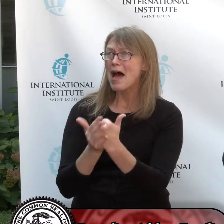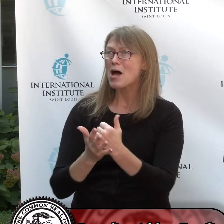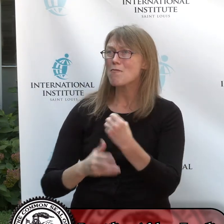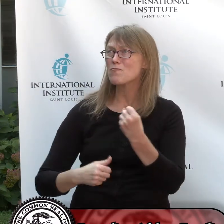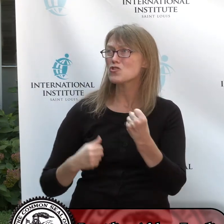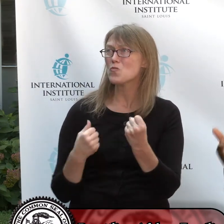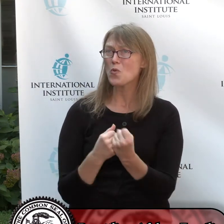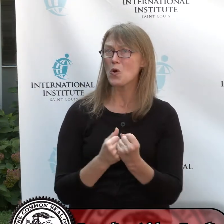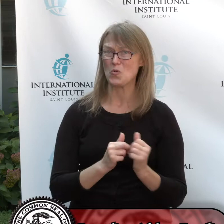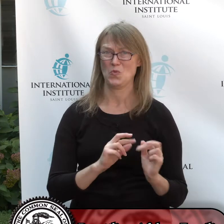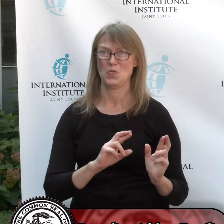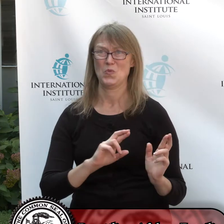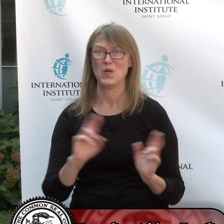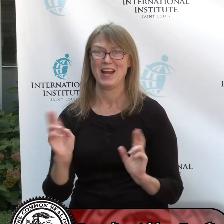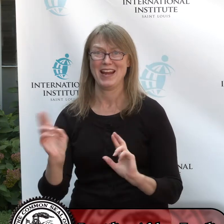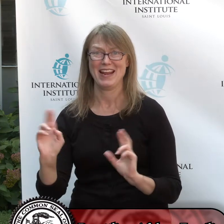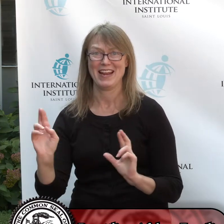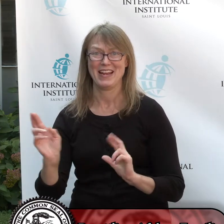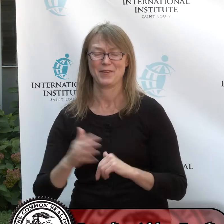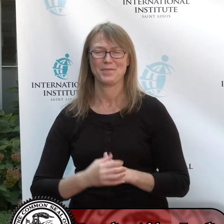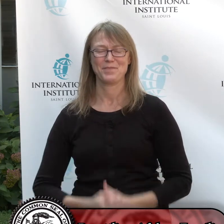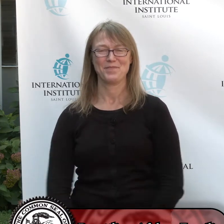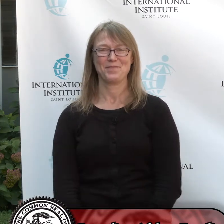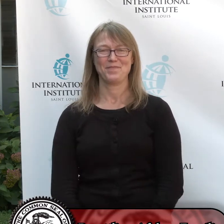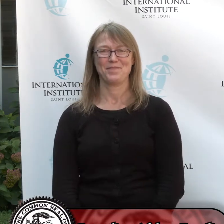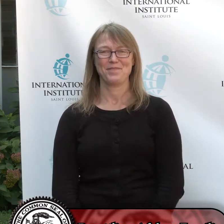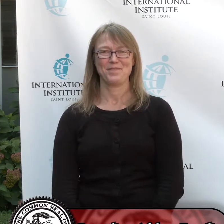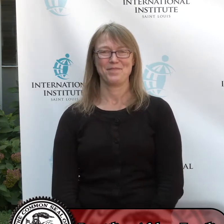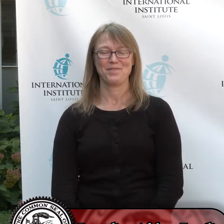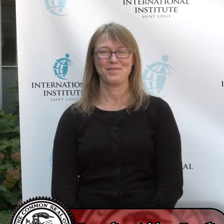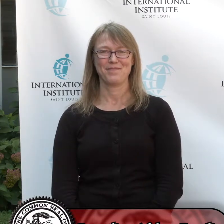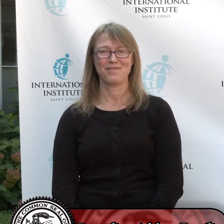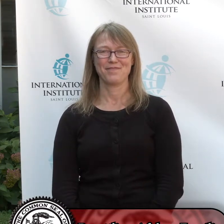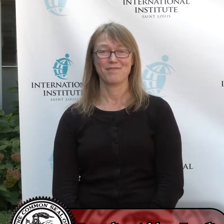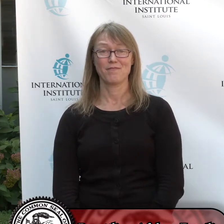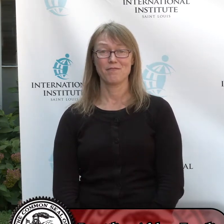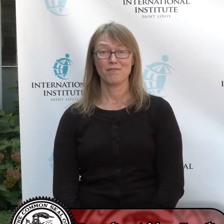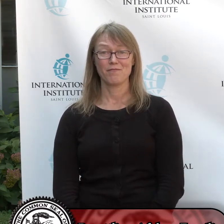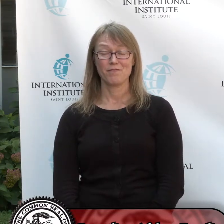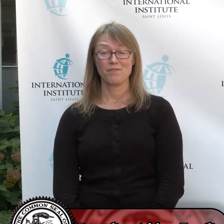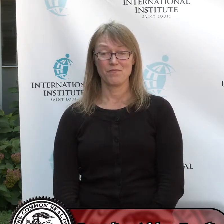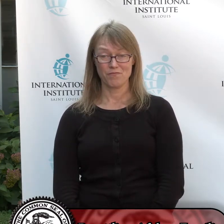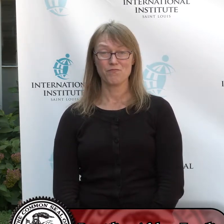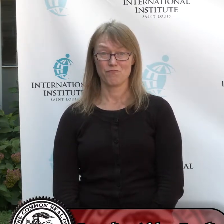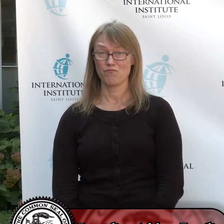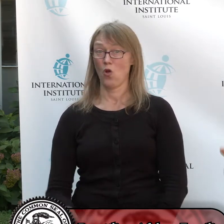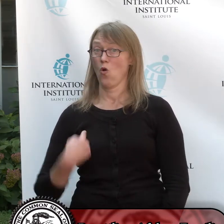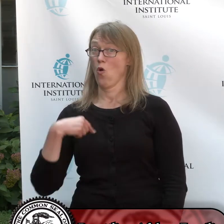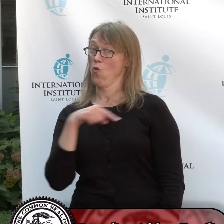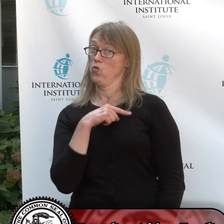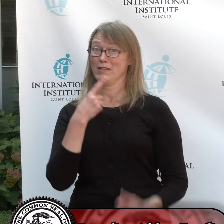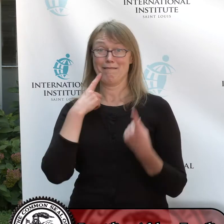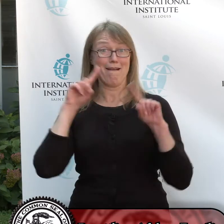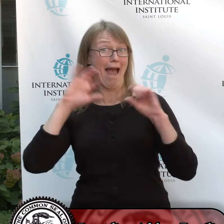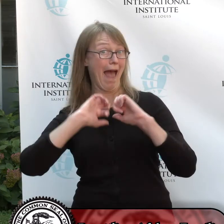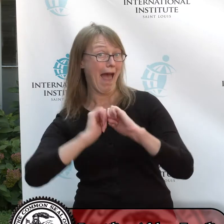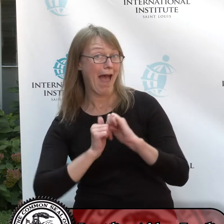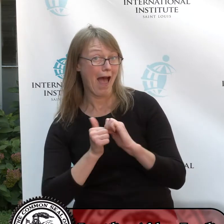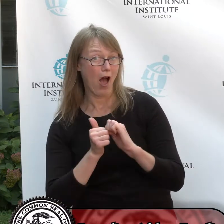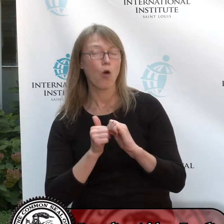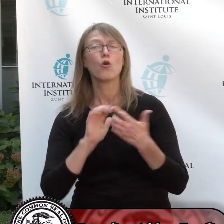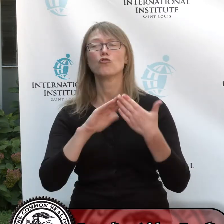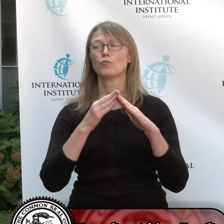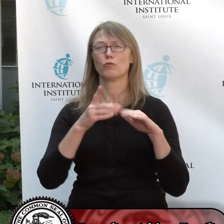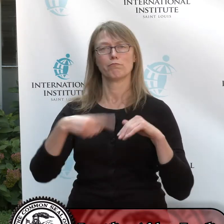efforts to be welcoming. We are only going to be as successful as the community that supports us. So we're